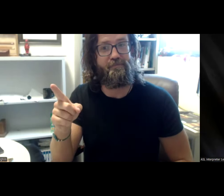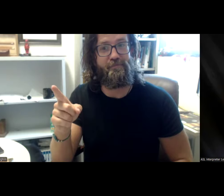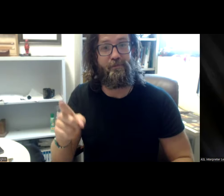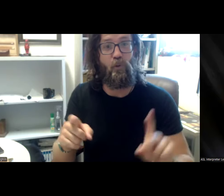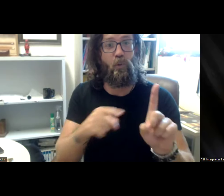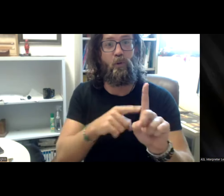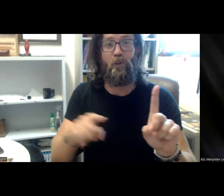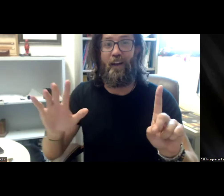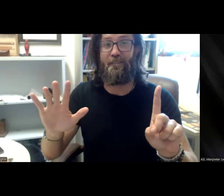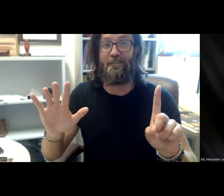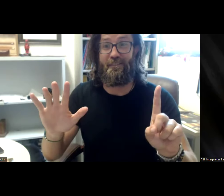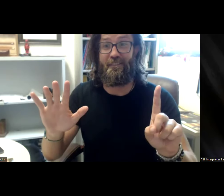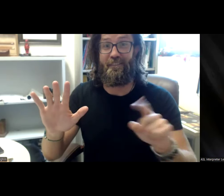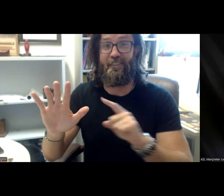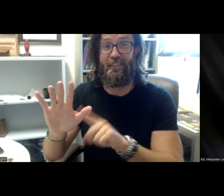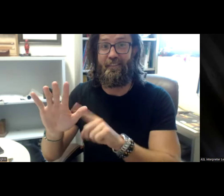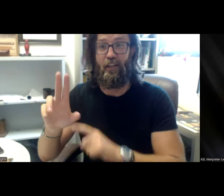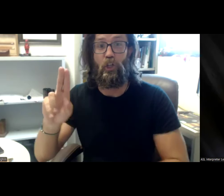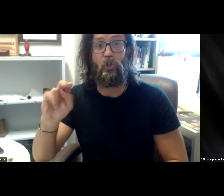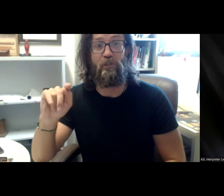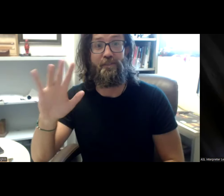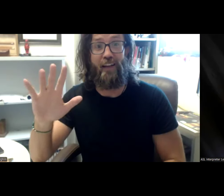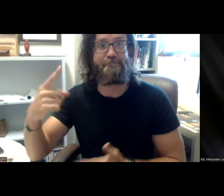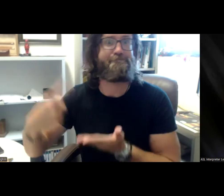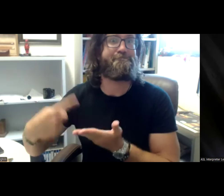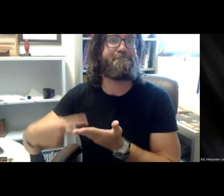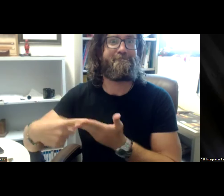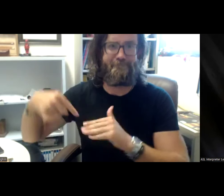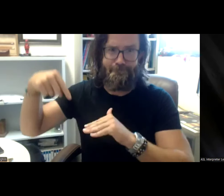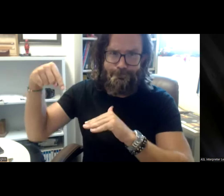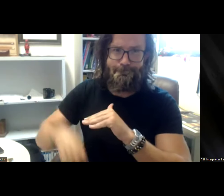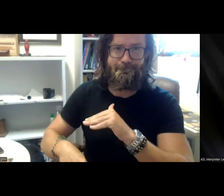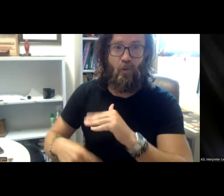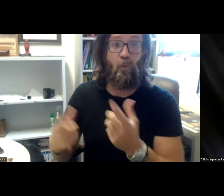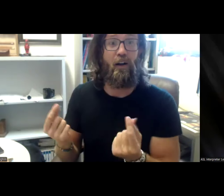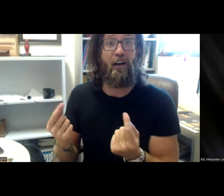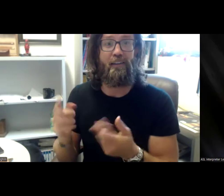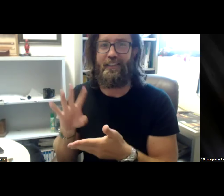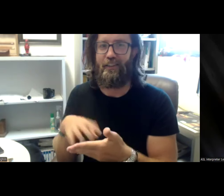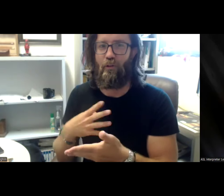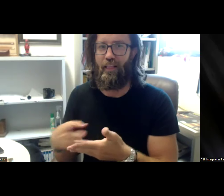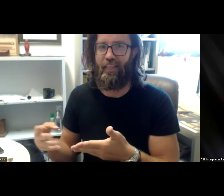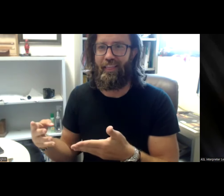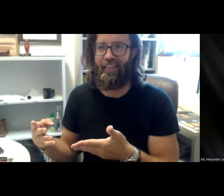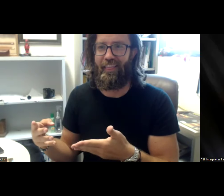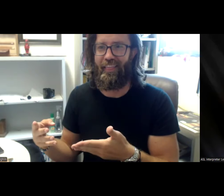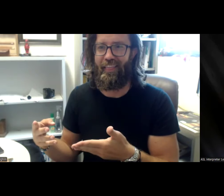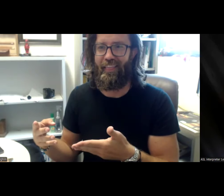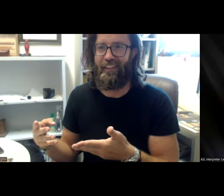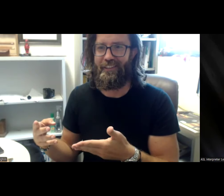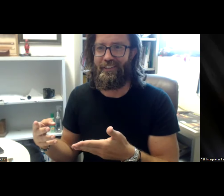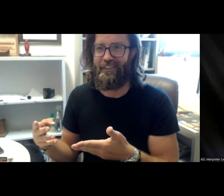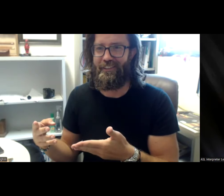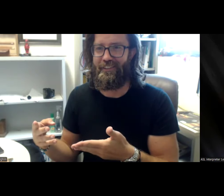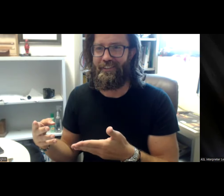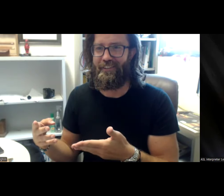example, ASL 1, 1 to 5. Unit 5, there was a lot of in-depth discussion in